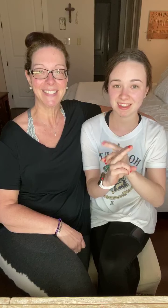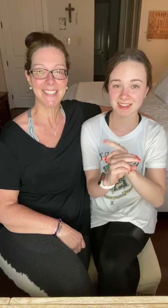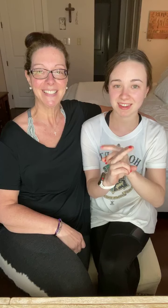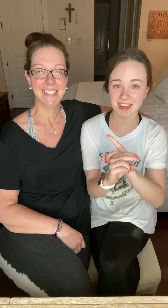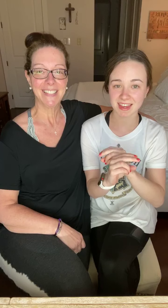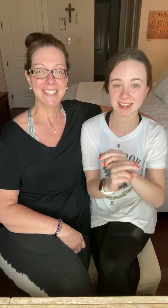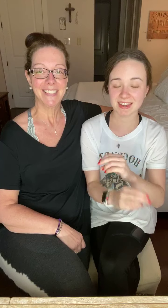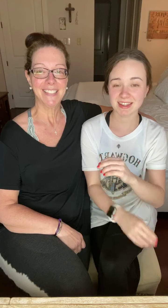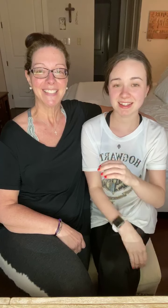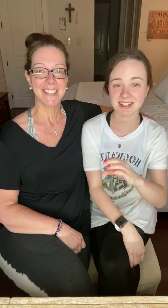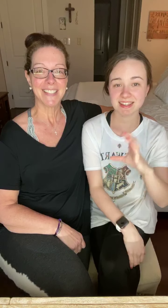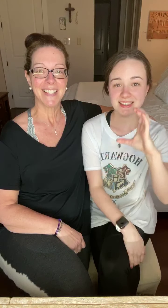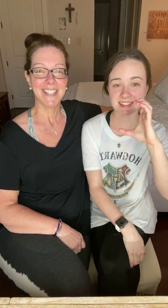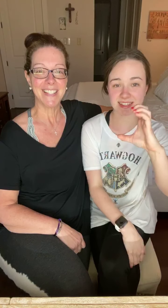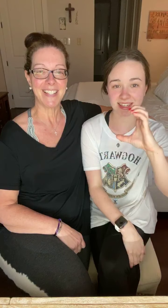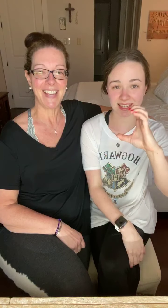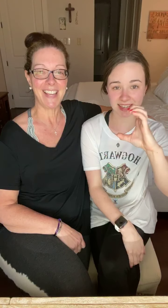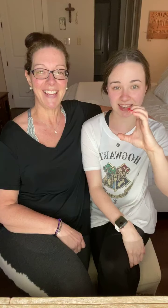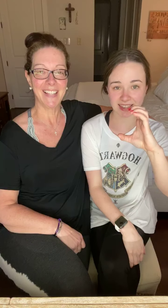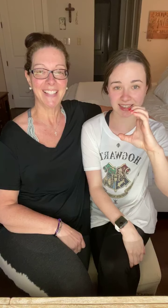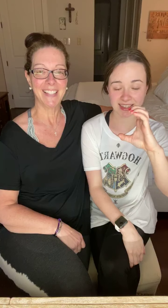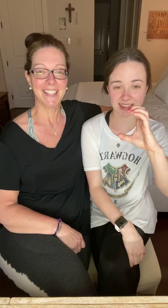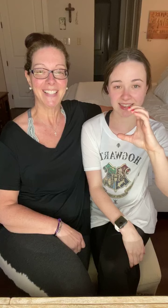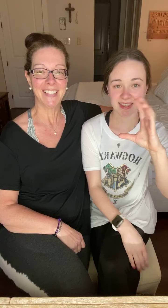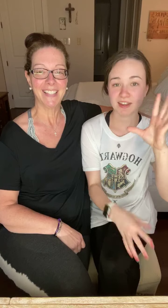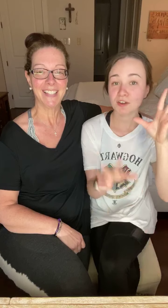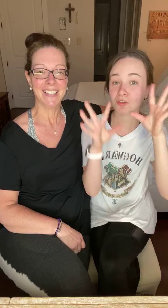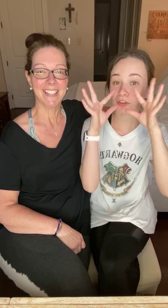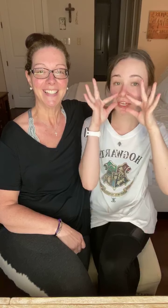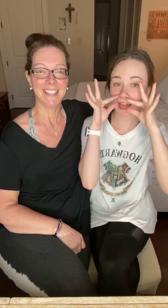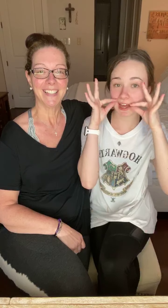Okay. C. For cat.